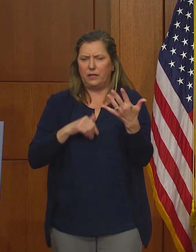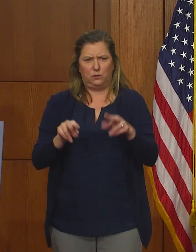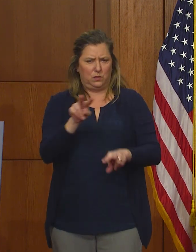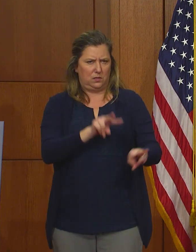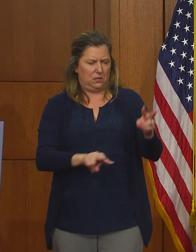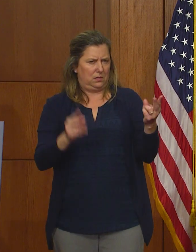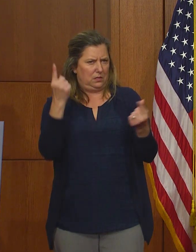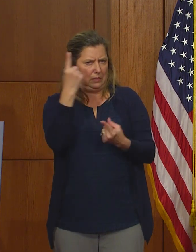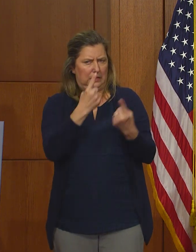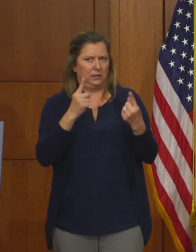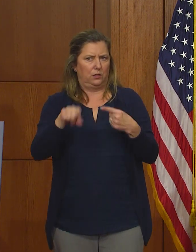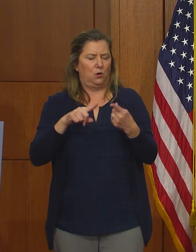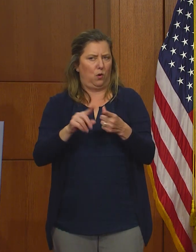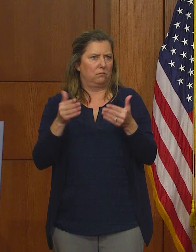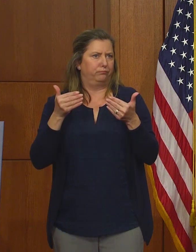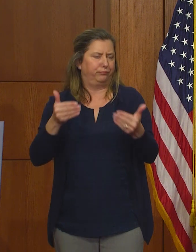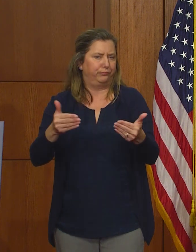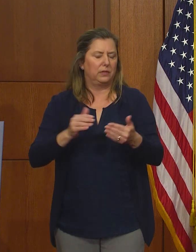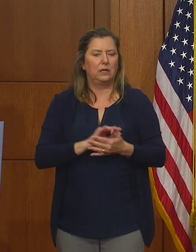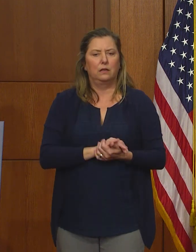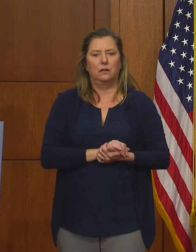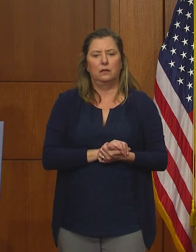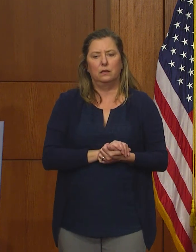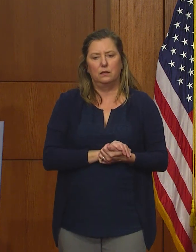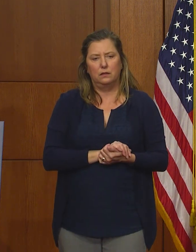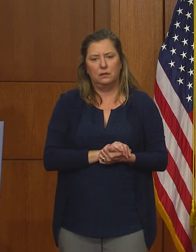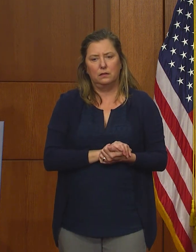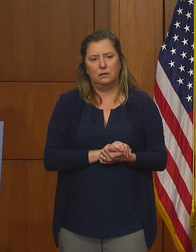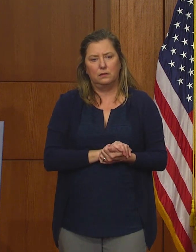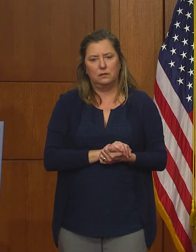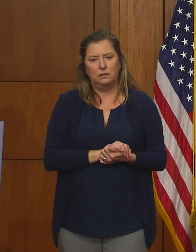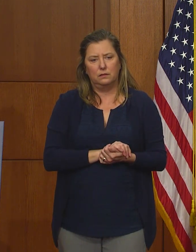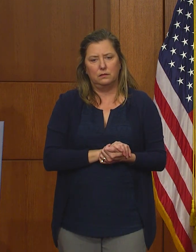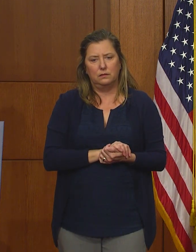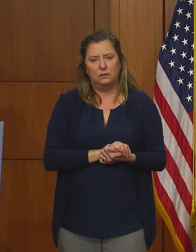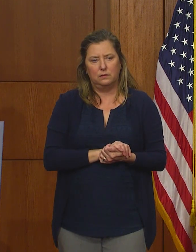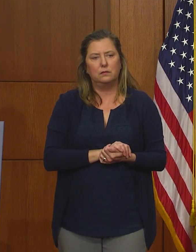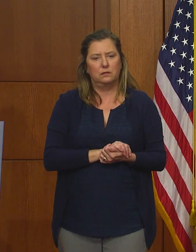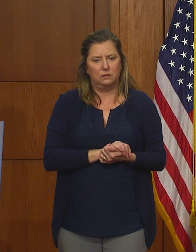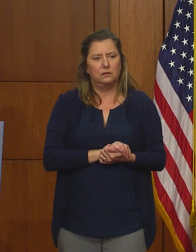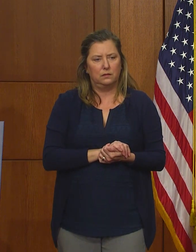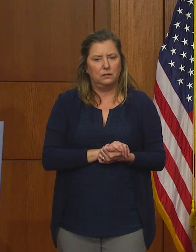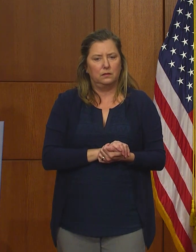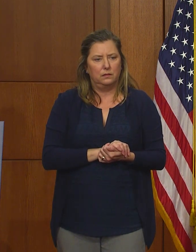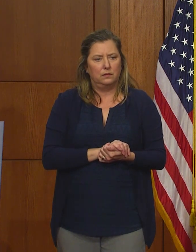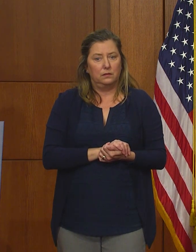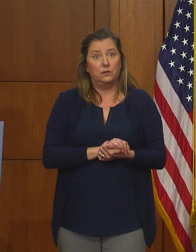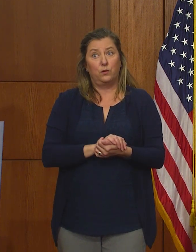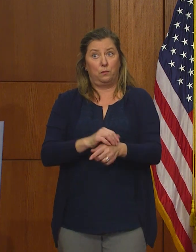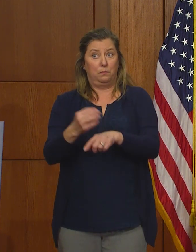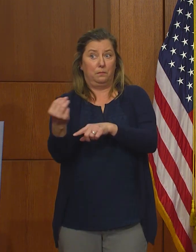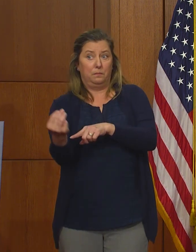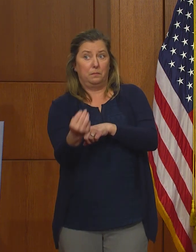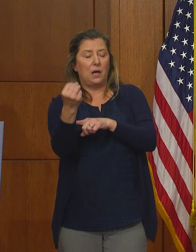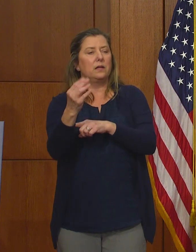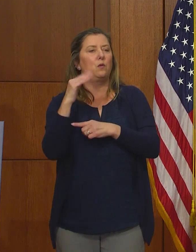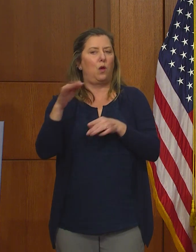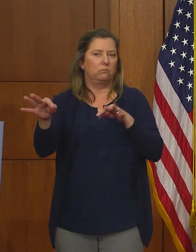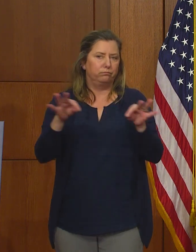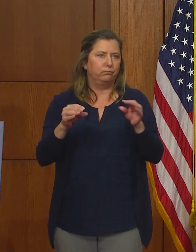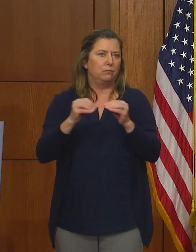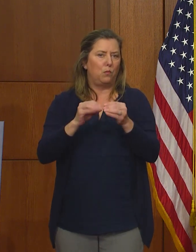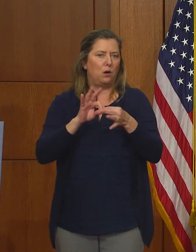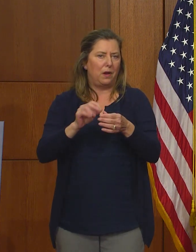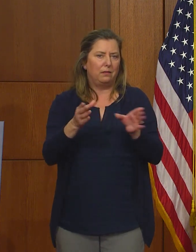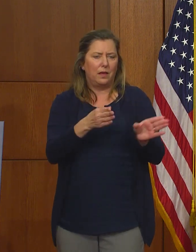taking into consideration. And so I will give further guidelines on Monday regarding that plan.